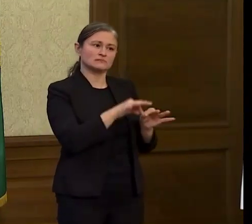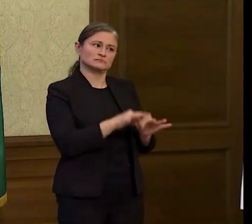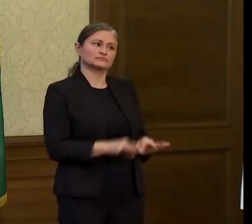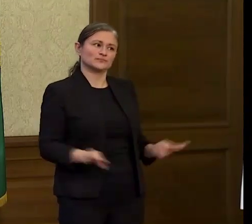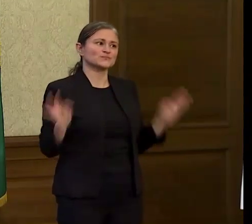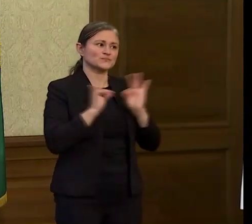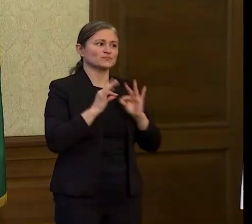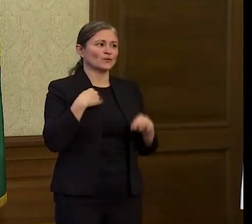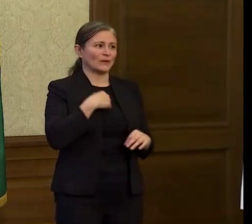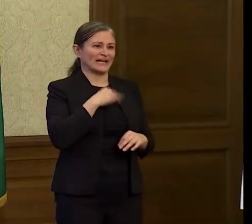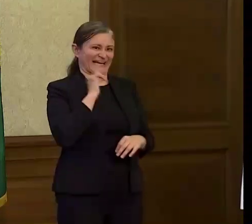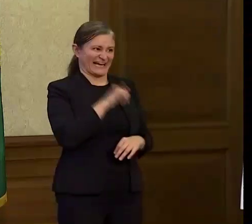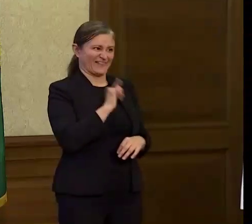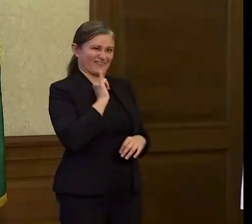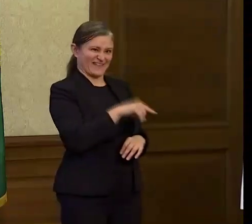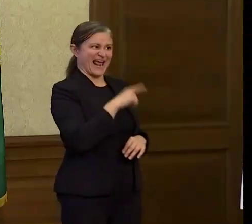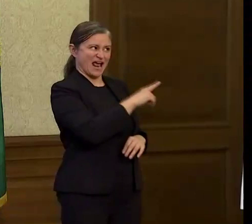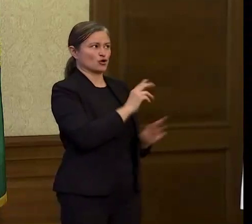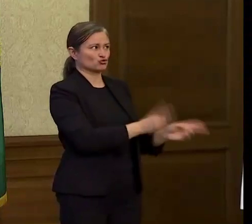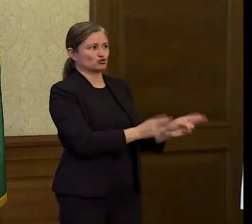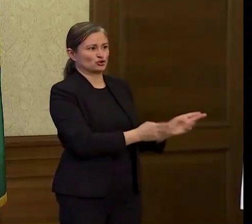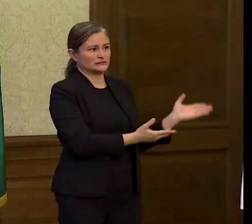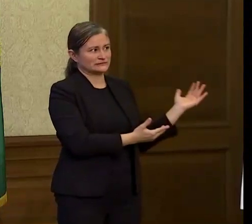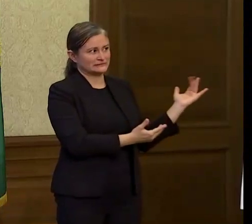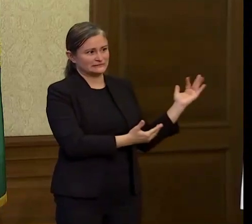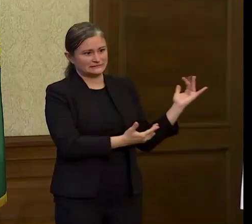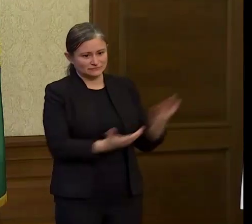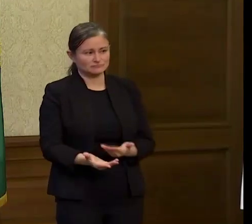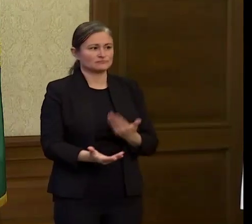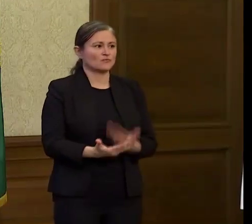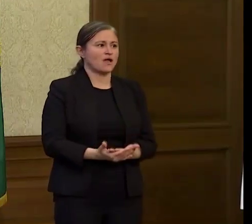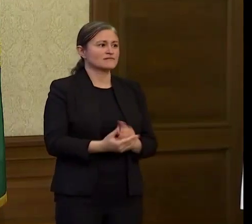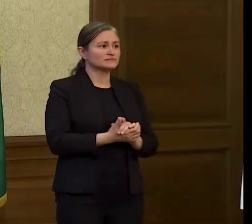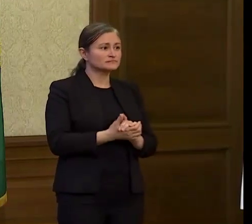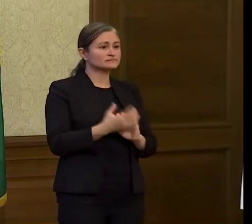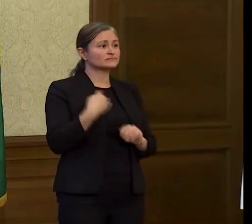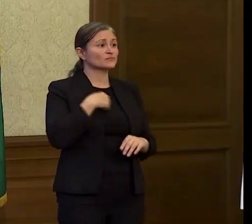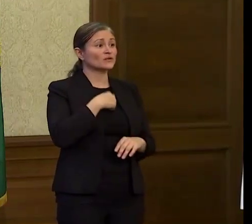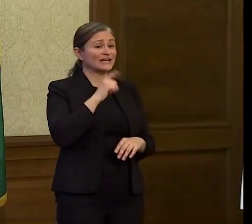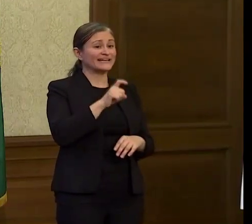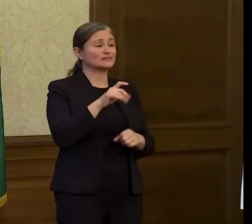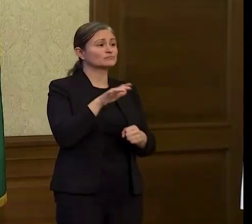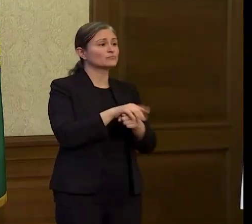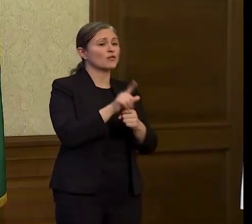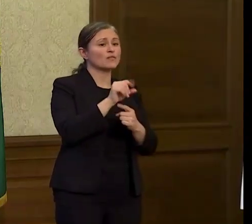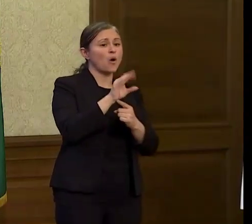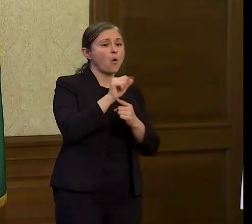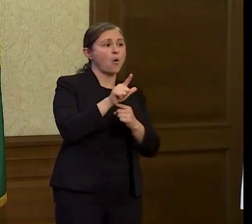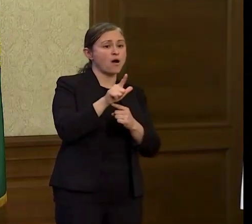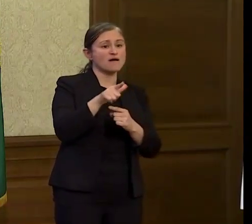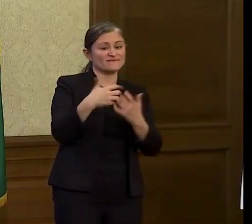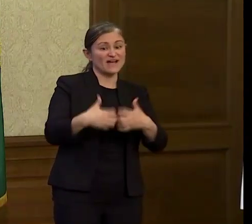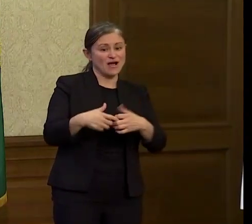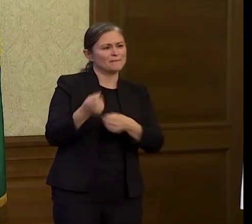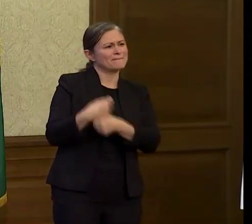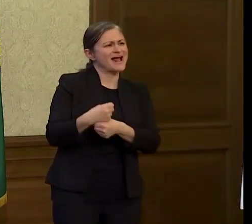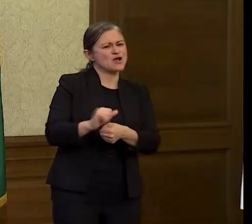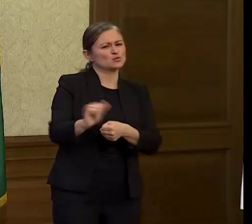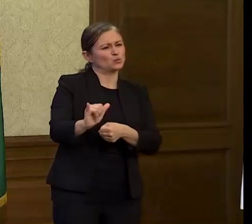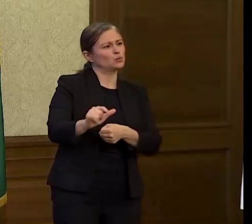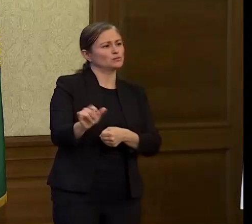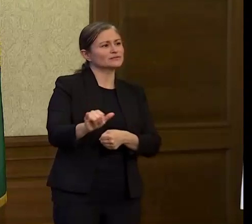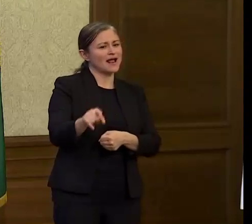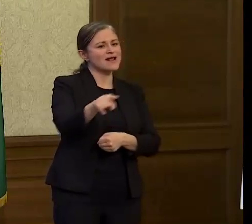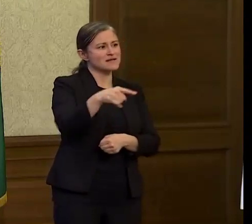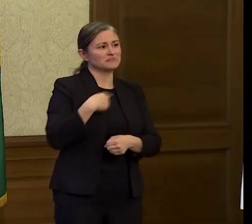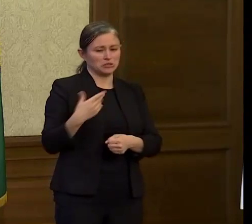humanly possible. And as I've said, we need our local manufacturers to help us build that capacity for the long run, because frankly,